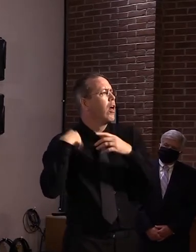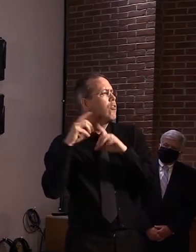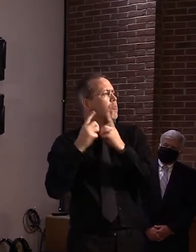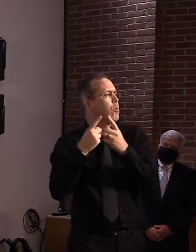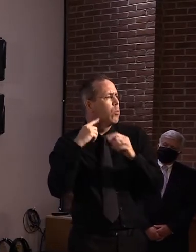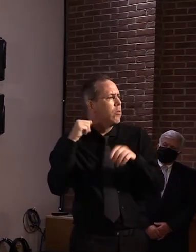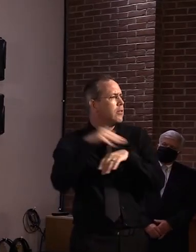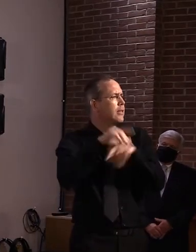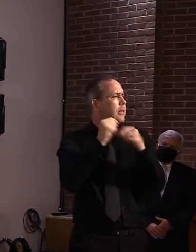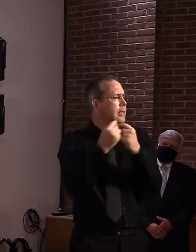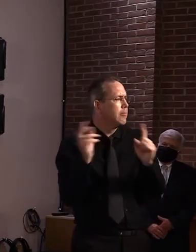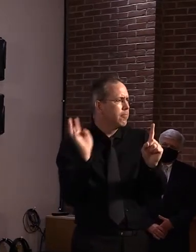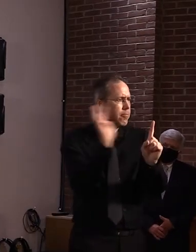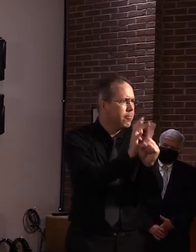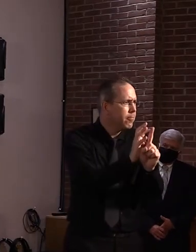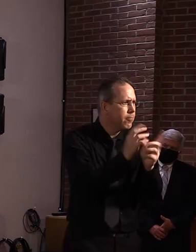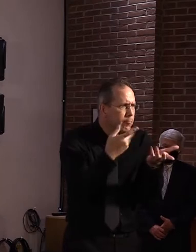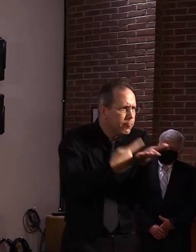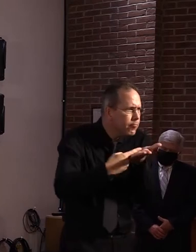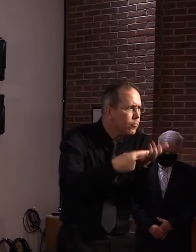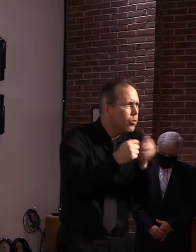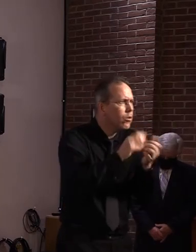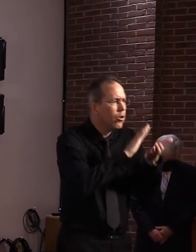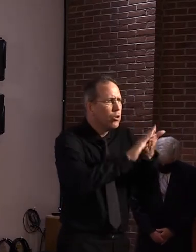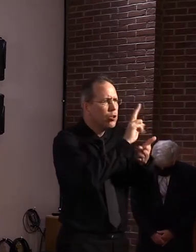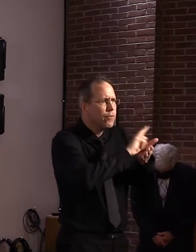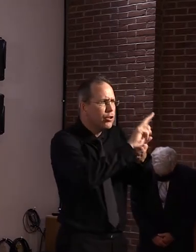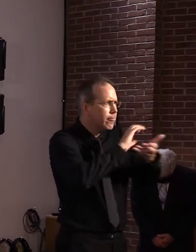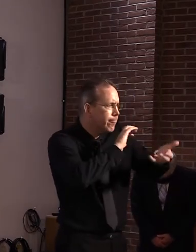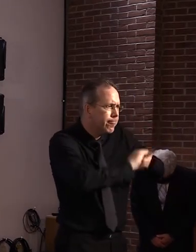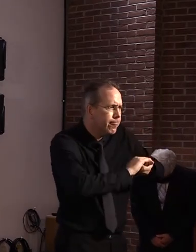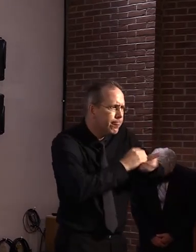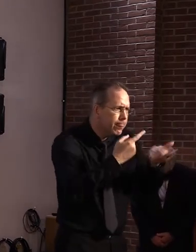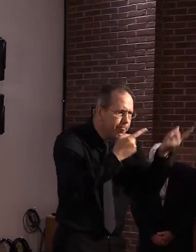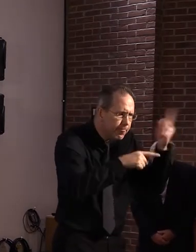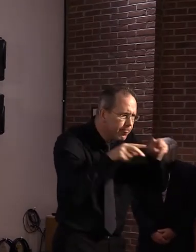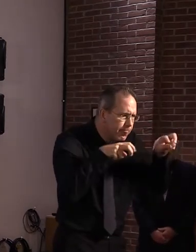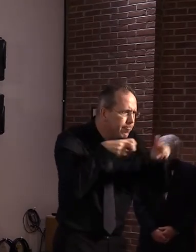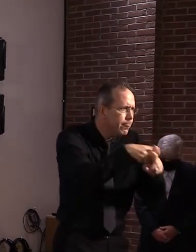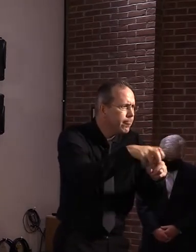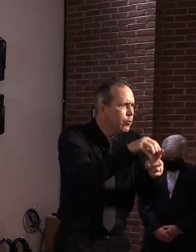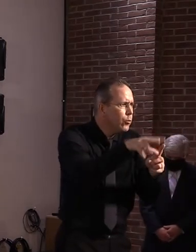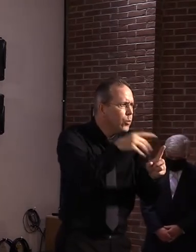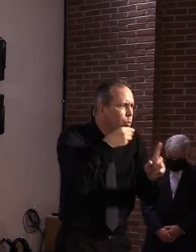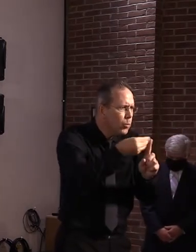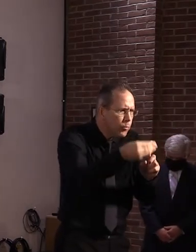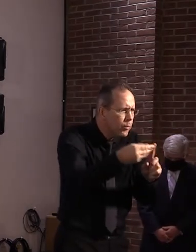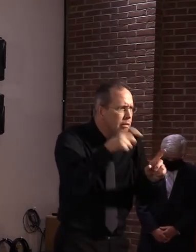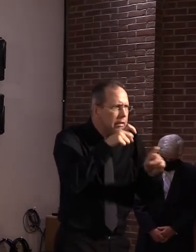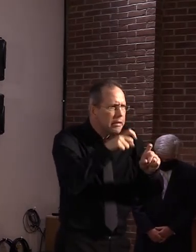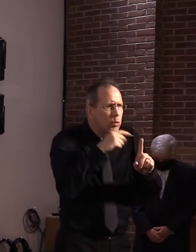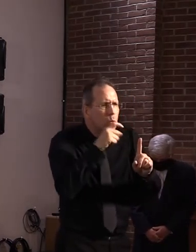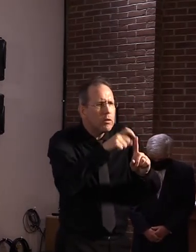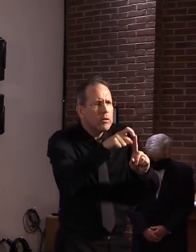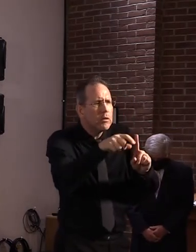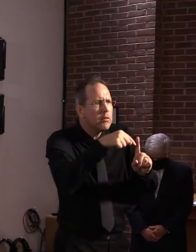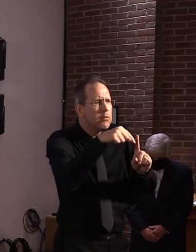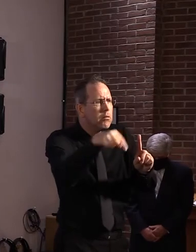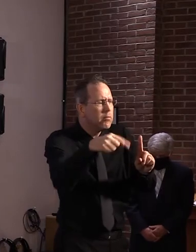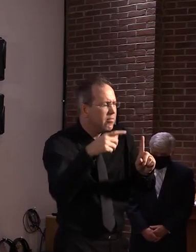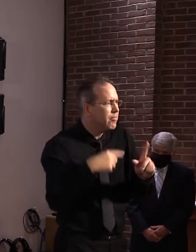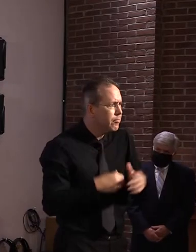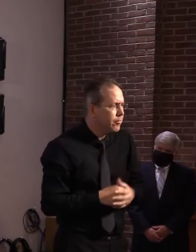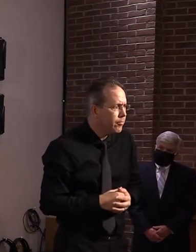in our society and result in whatever it needs to result in terms of students who can continue